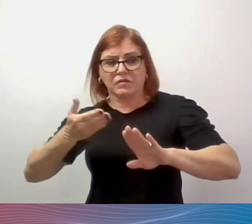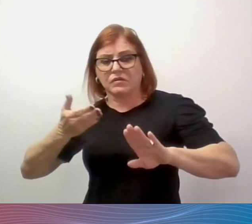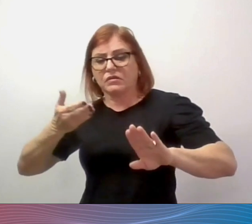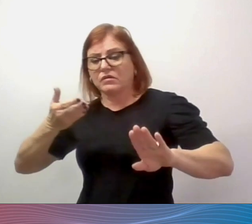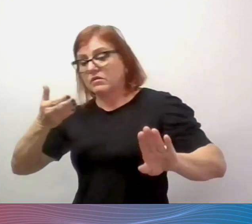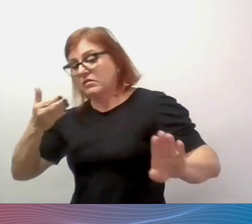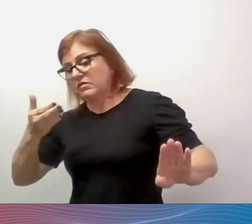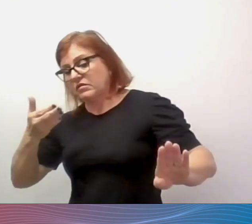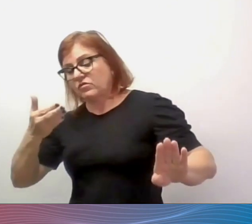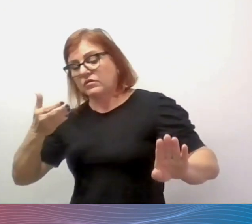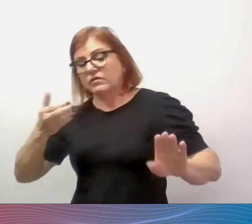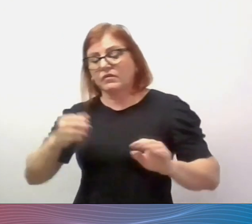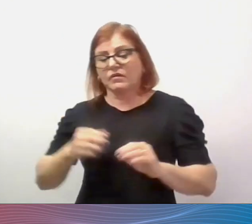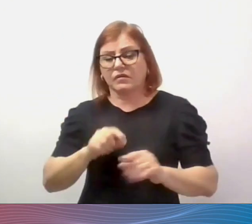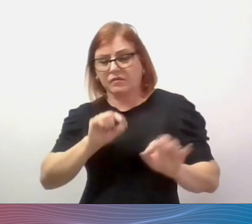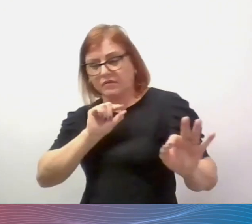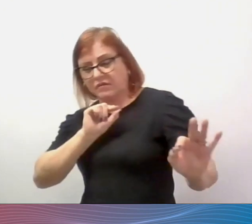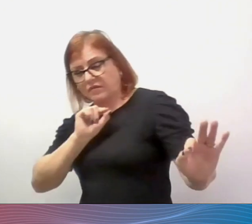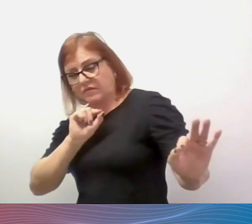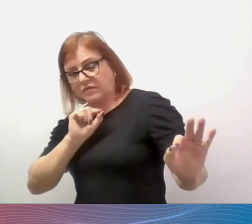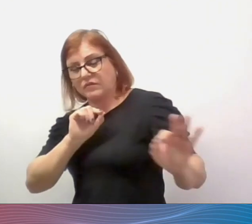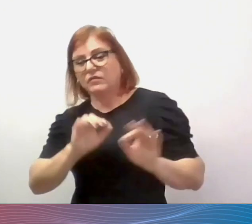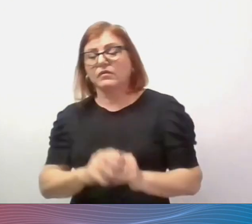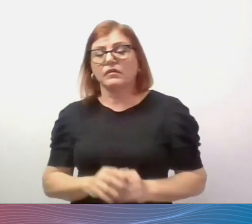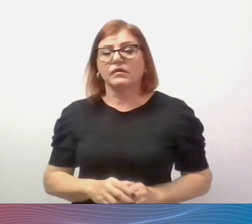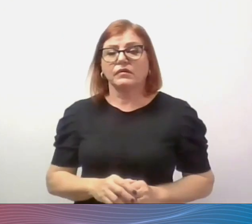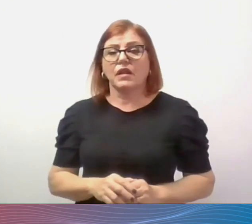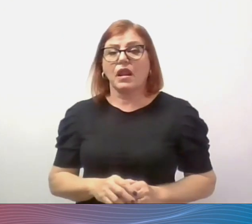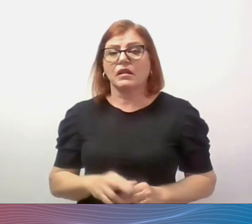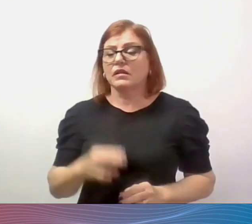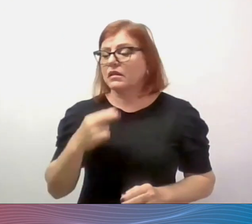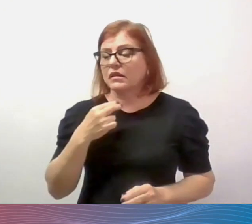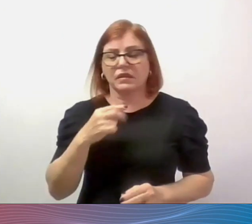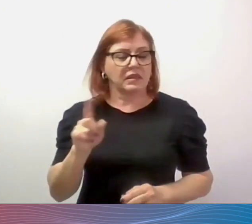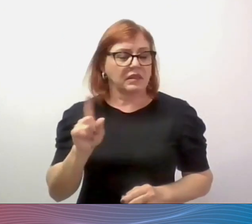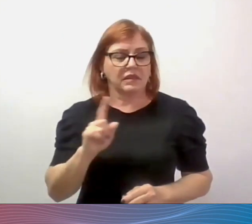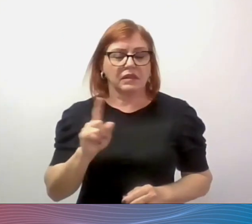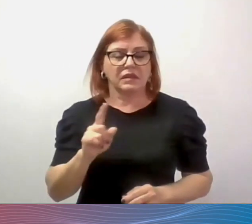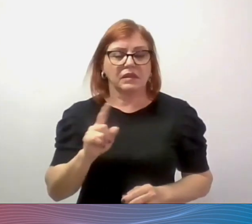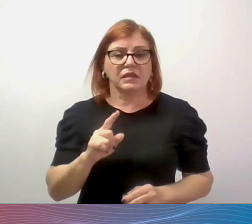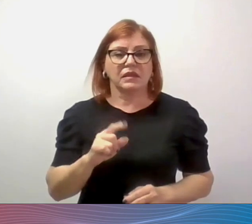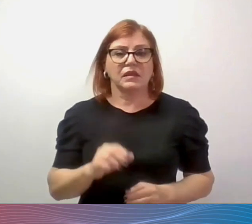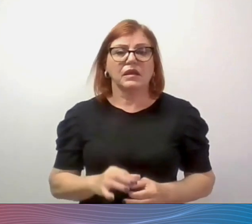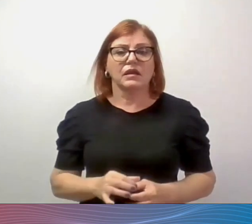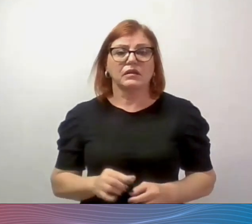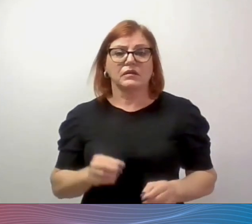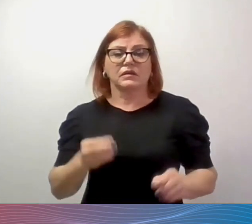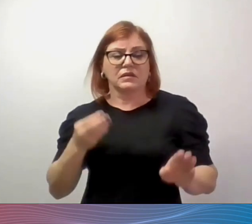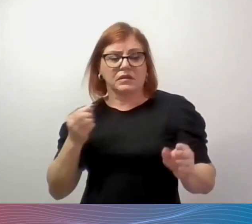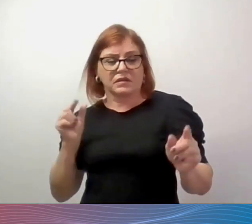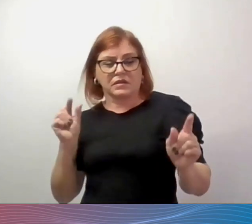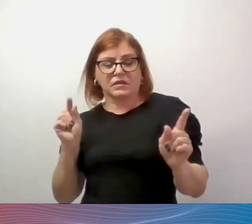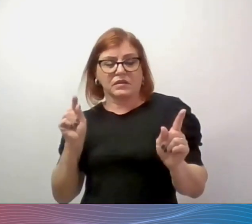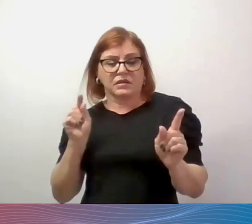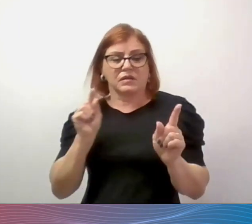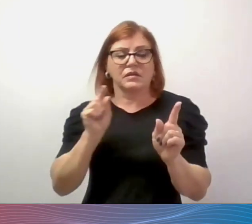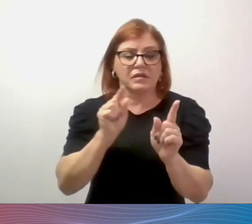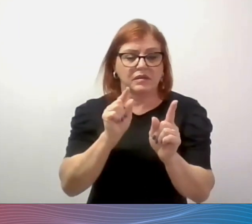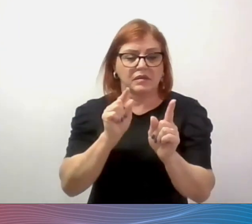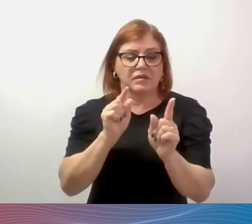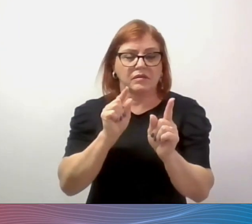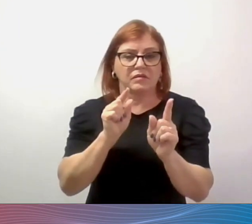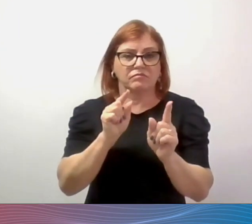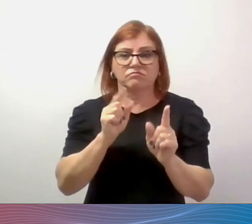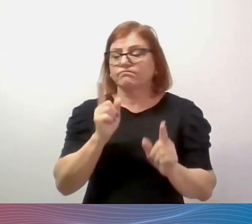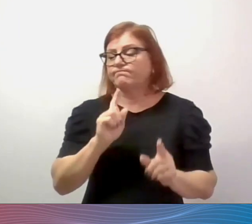the opposite sex always with certain distance. Não encurto essa distância de jeito nenhum.